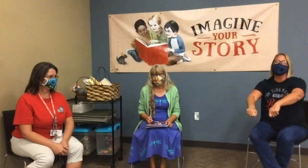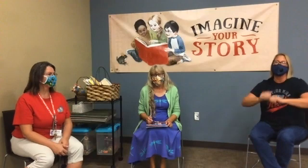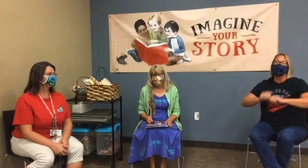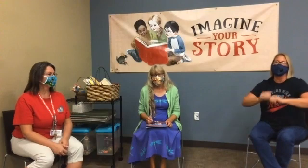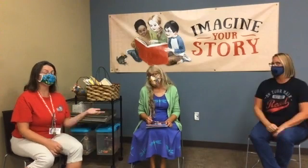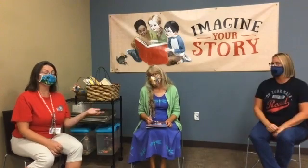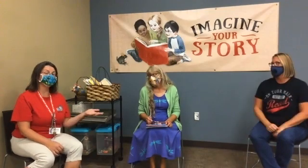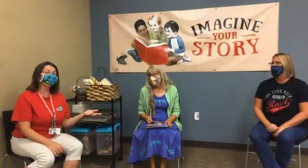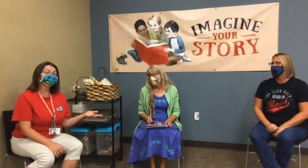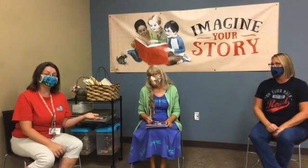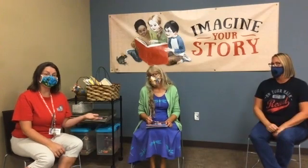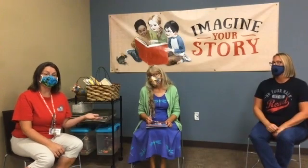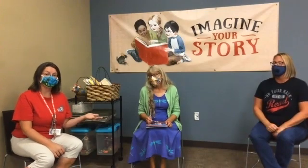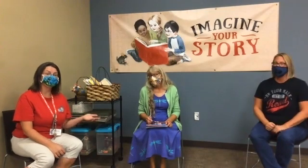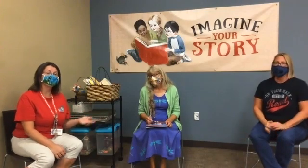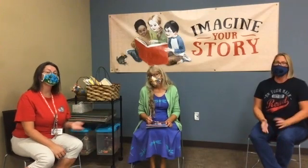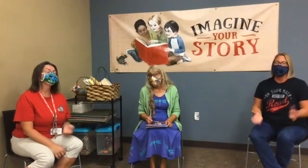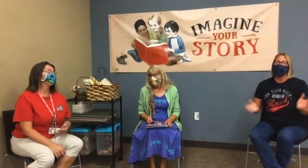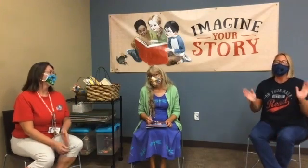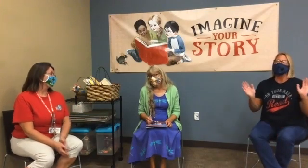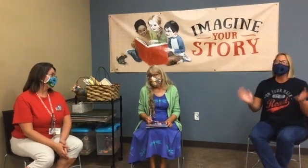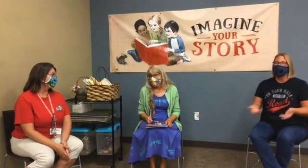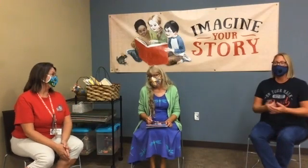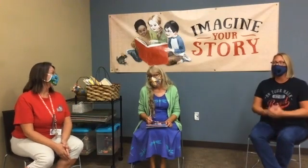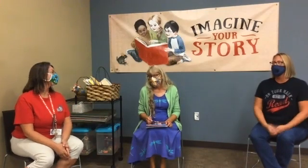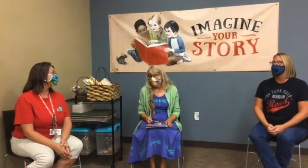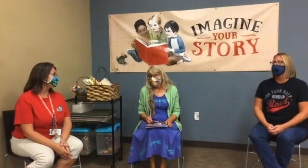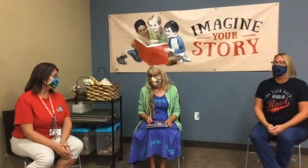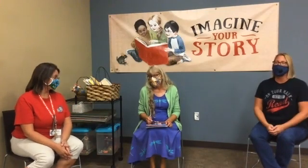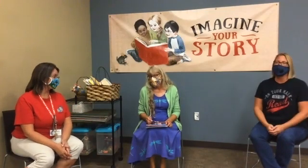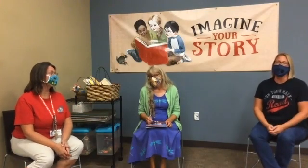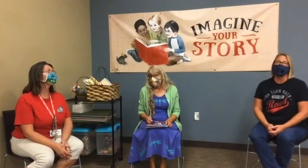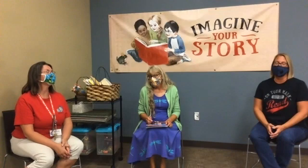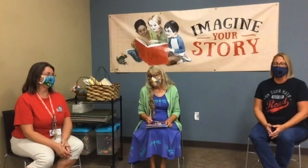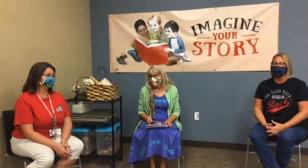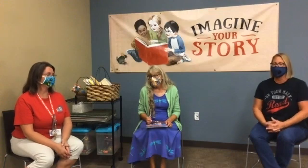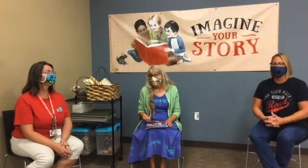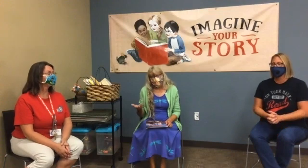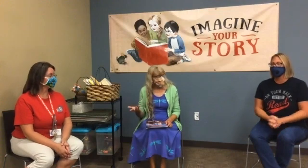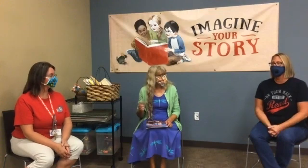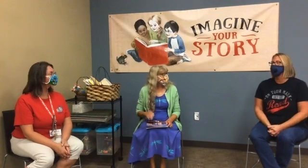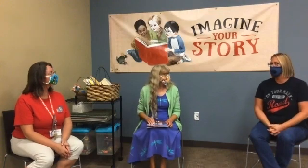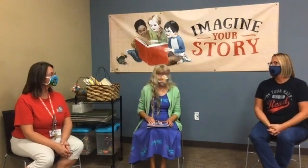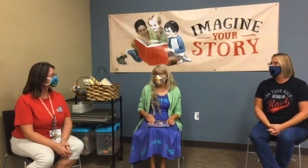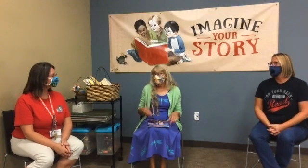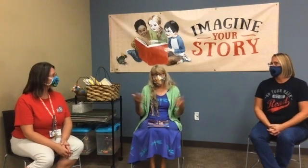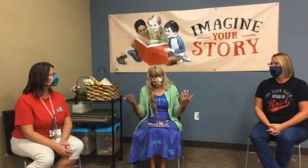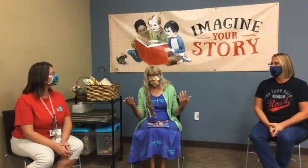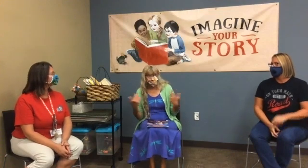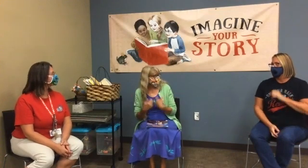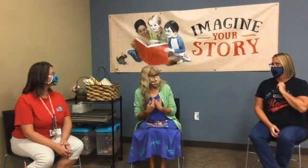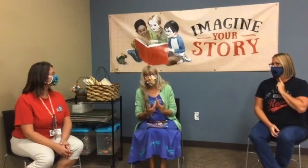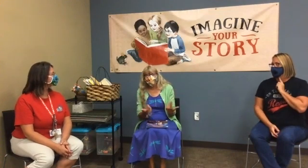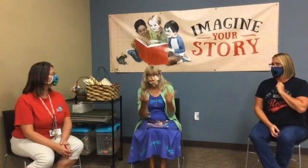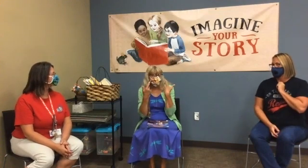them right in the big bin. Our books get quarantined. Yes, we keep them for 4 days before we chuck them in. Right. So, you know,